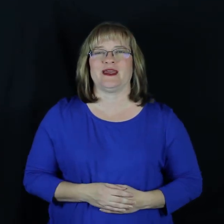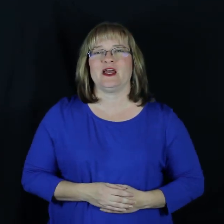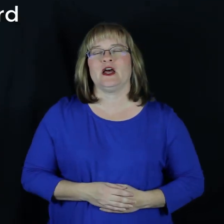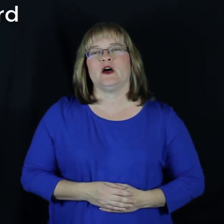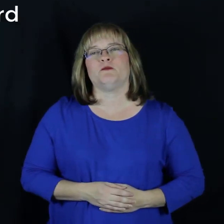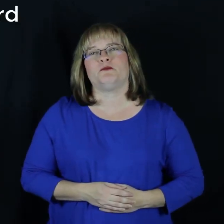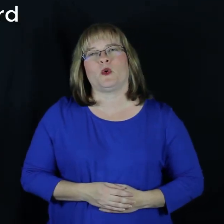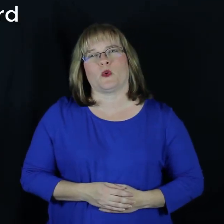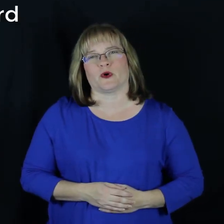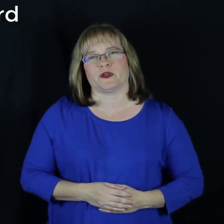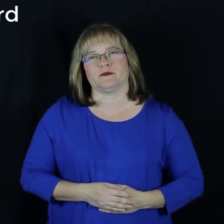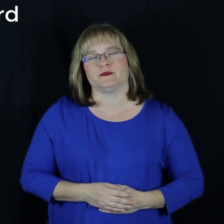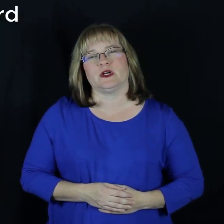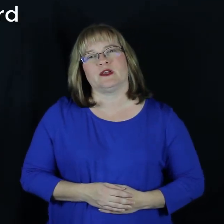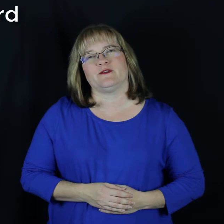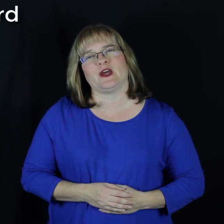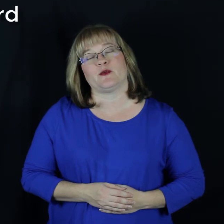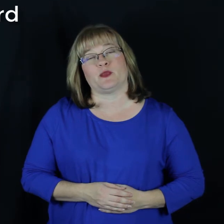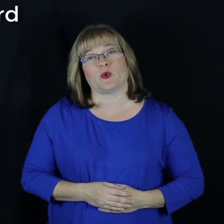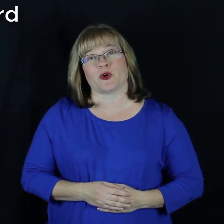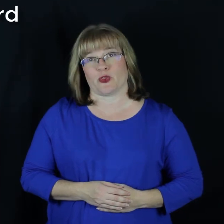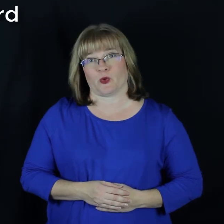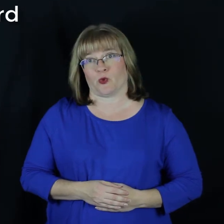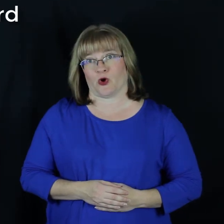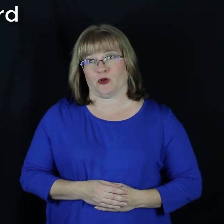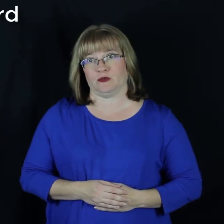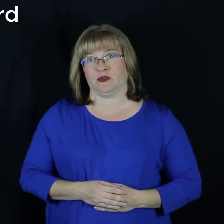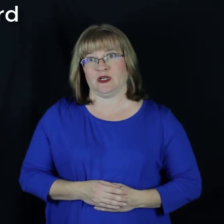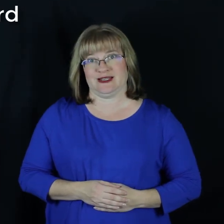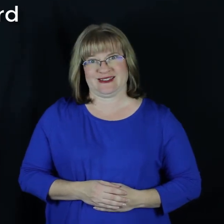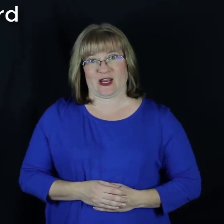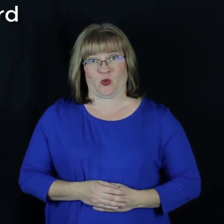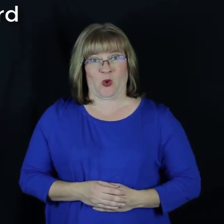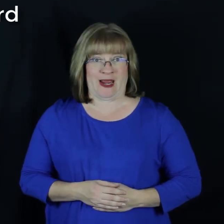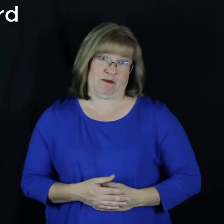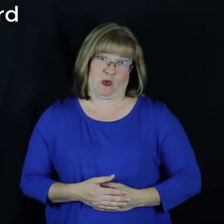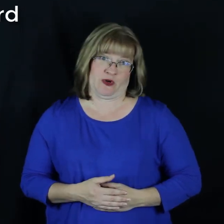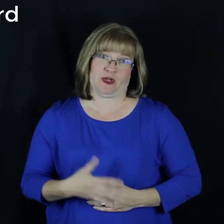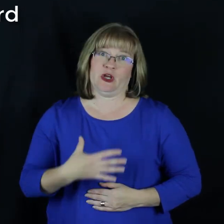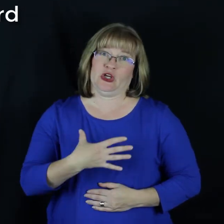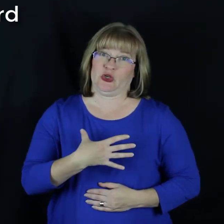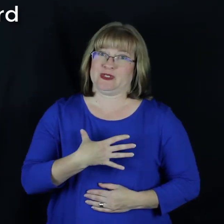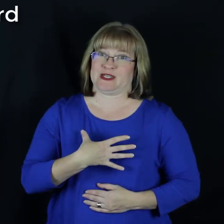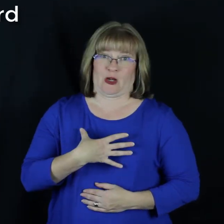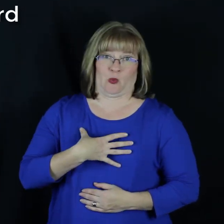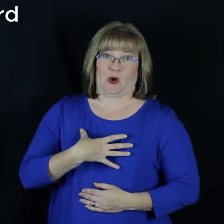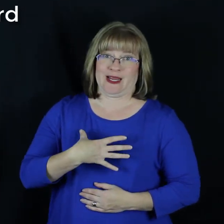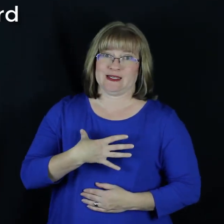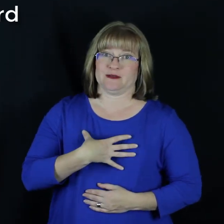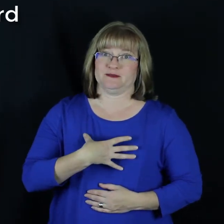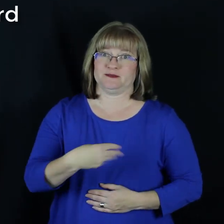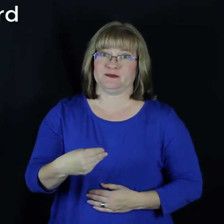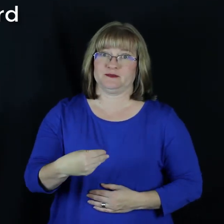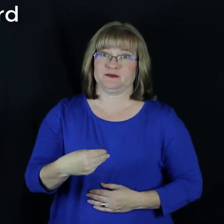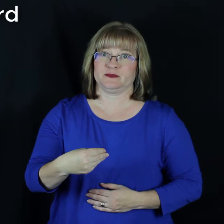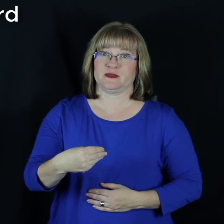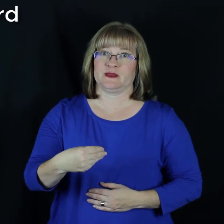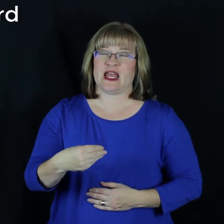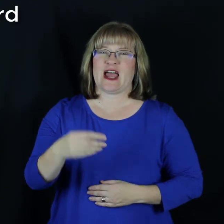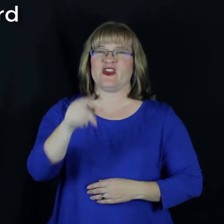Okay? Board. If you have a board on the wall, say a whiteboard, you would sign white, and then